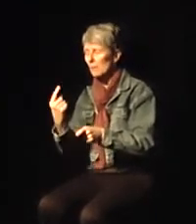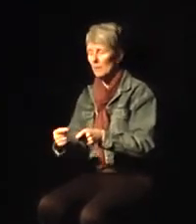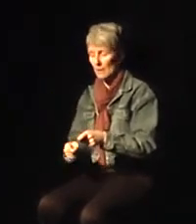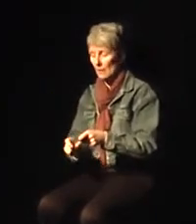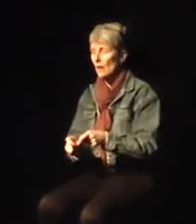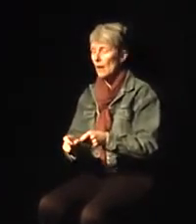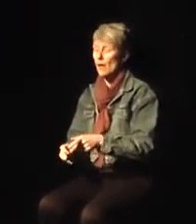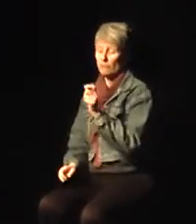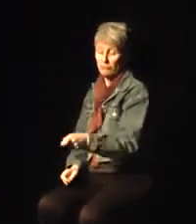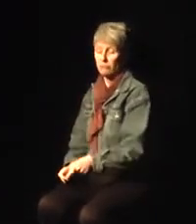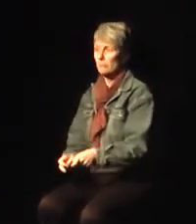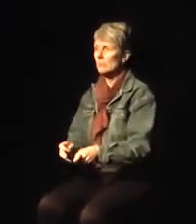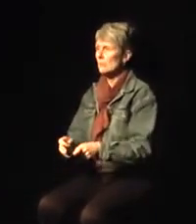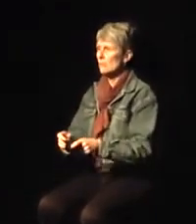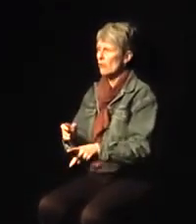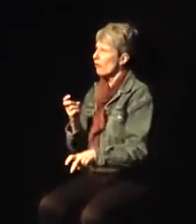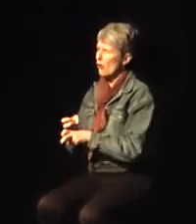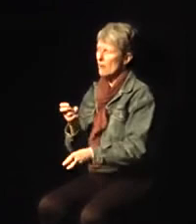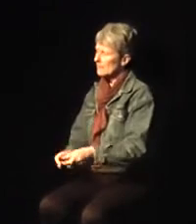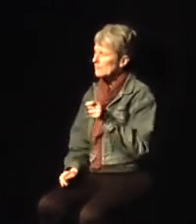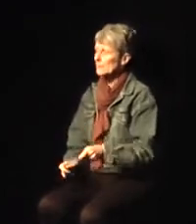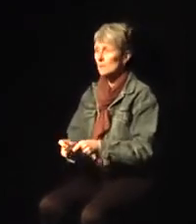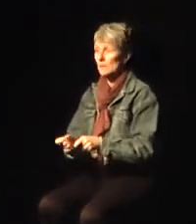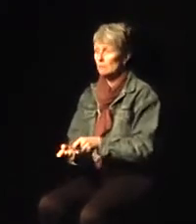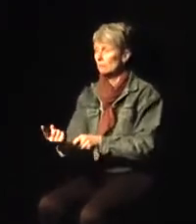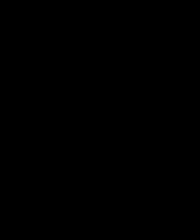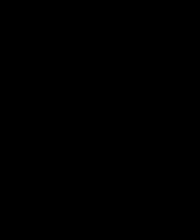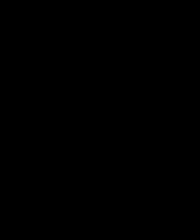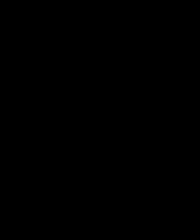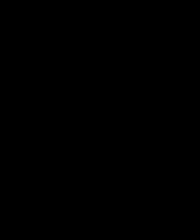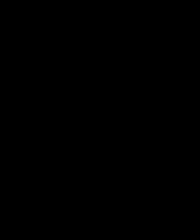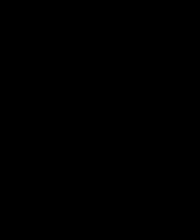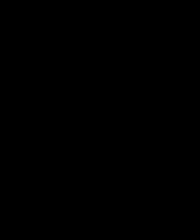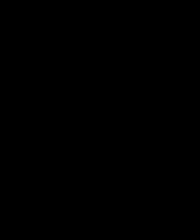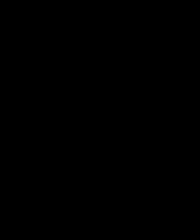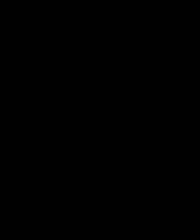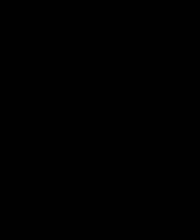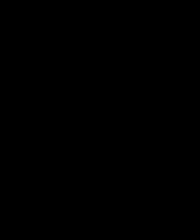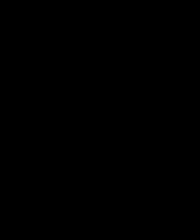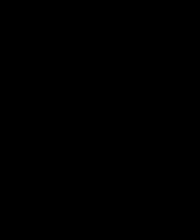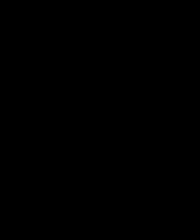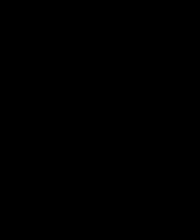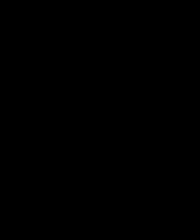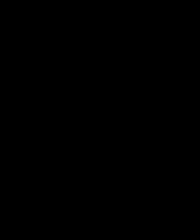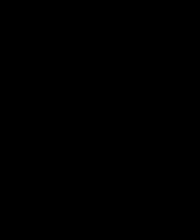shoot forward as I tap harder and harder until the tip pops right off.